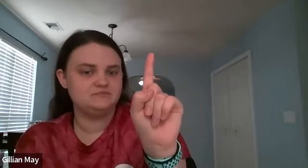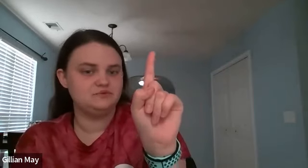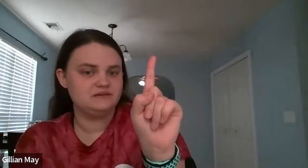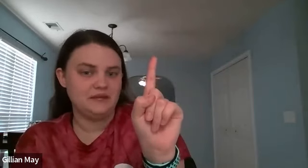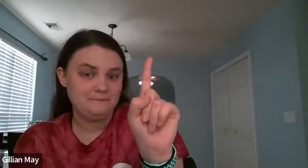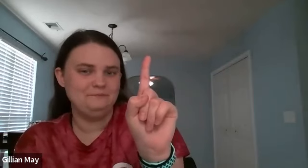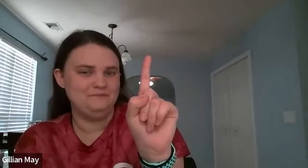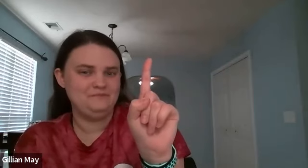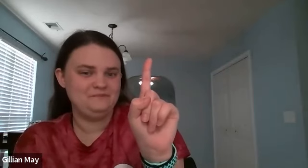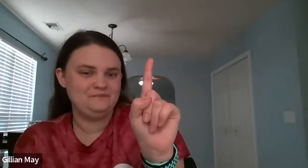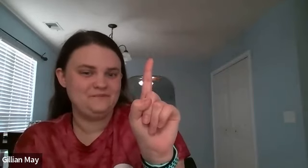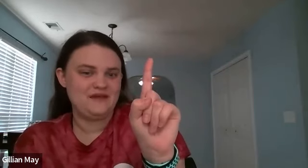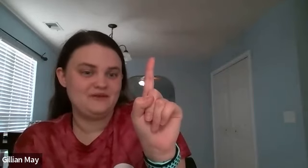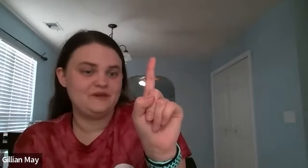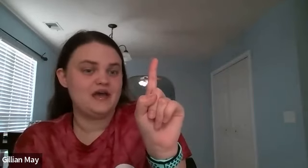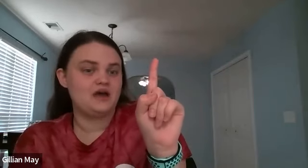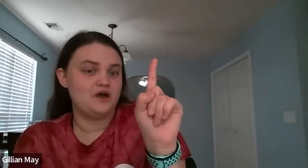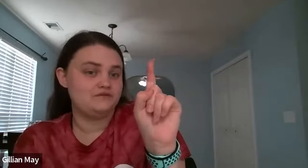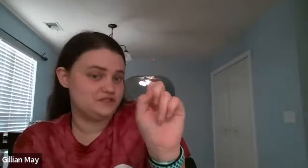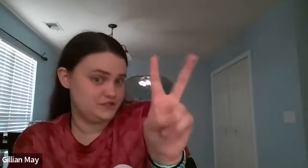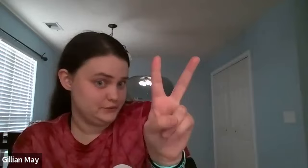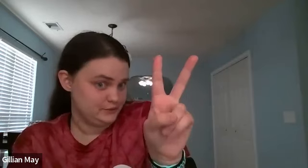Simple as can be. Then we have 2.